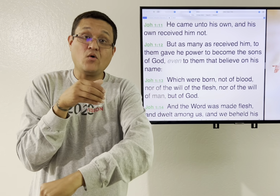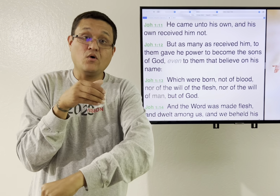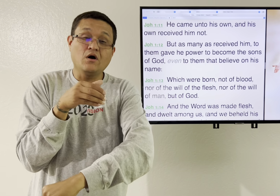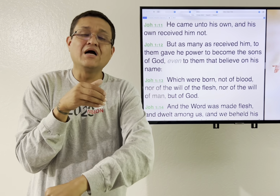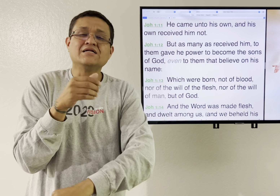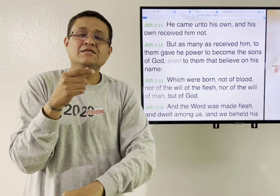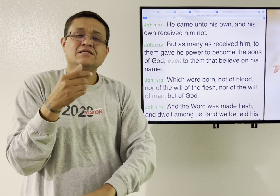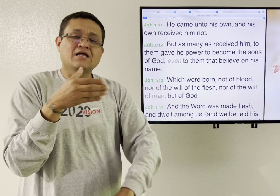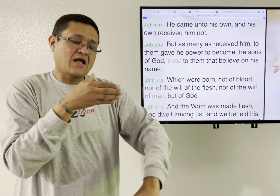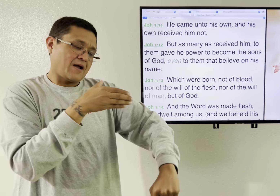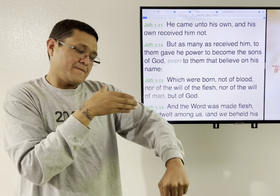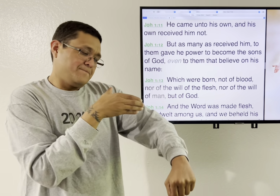gave he power,